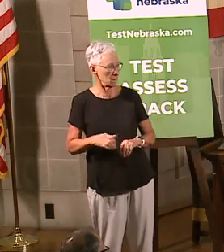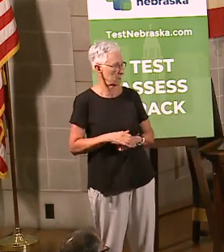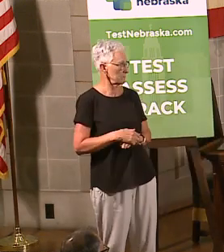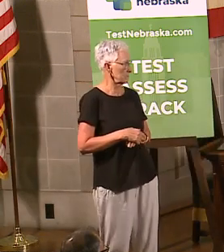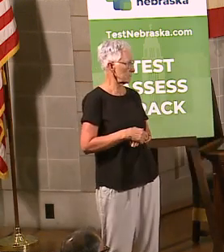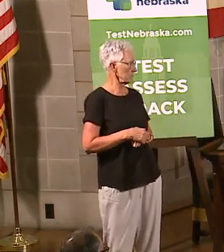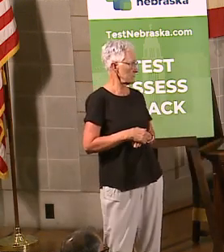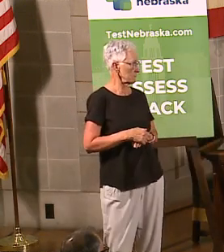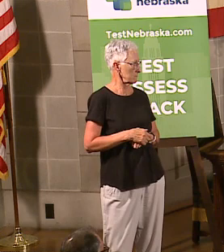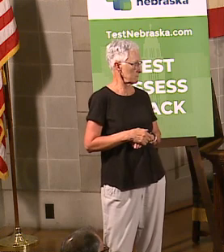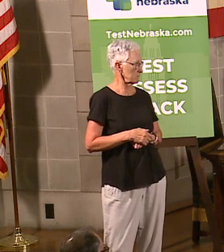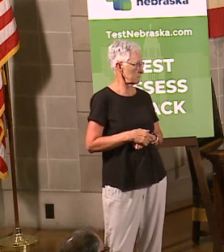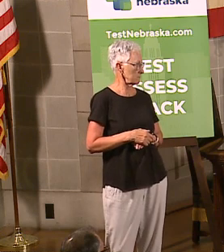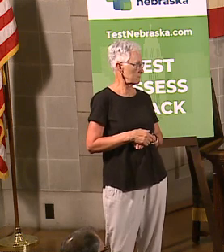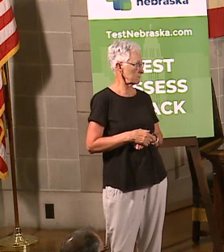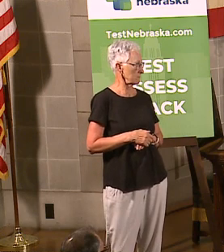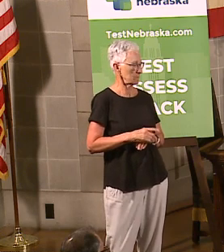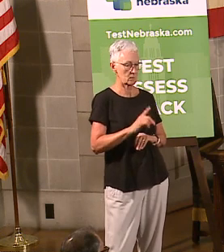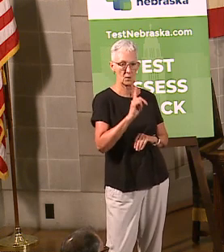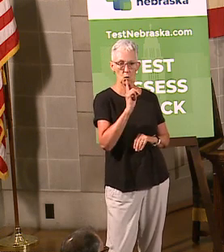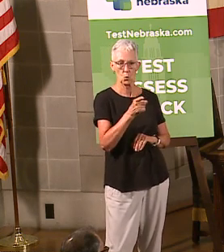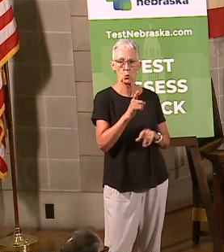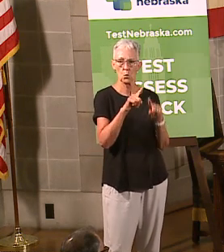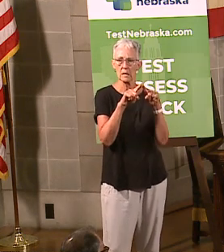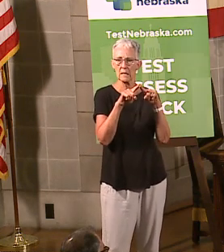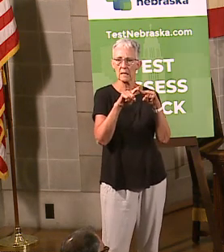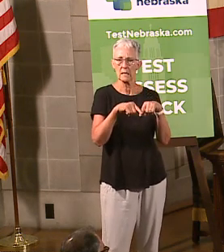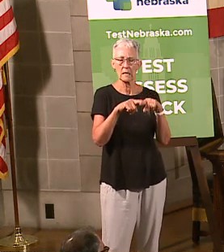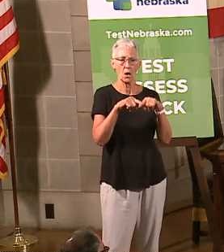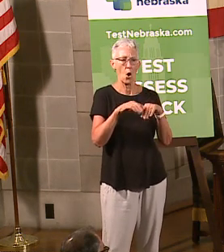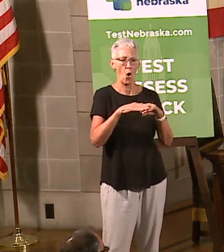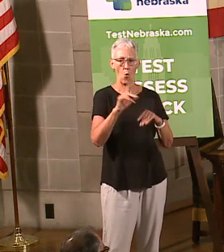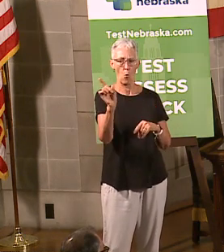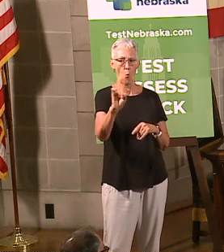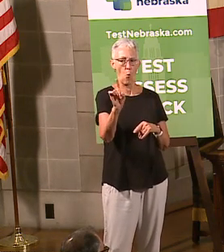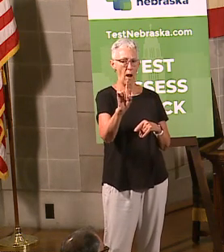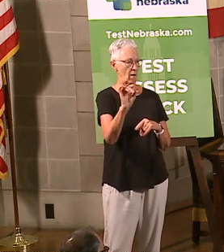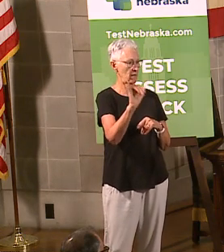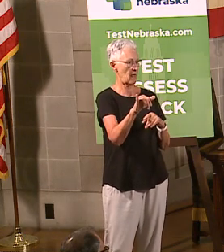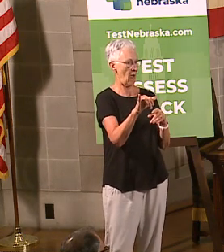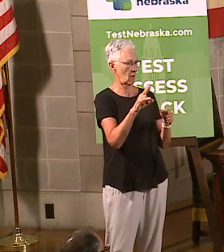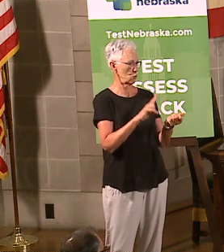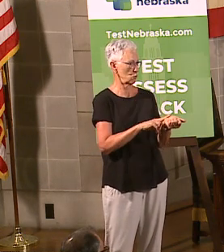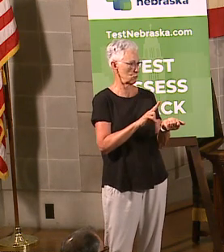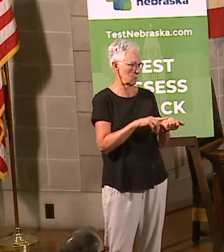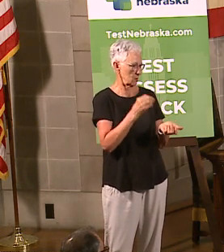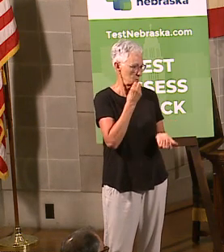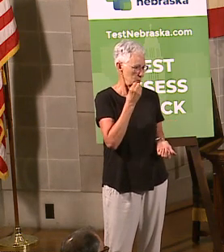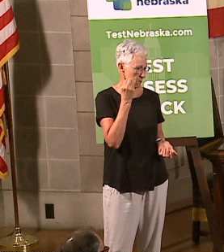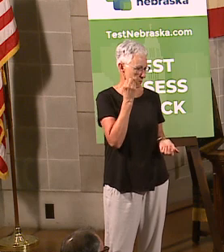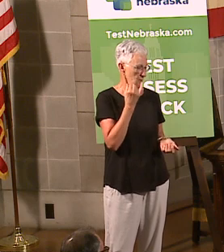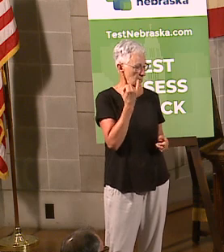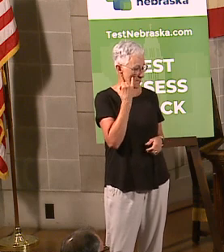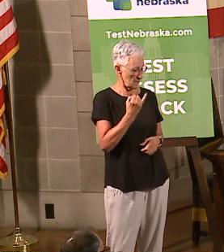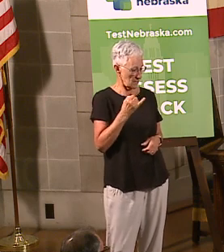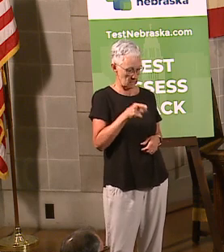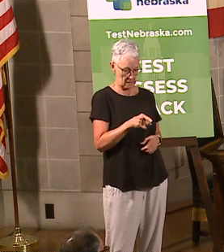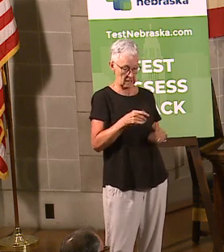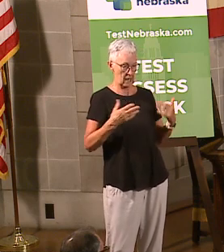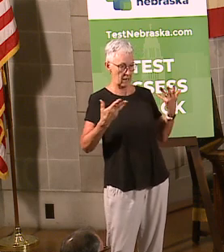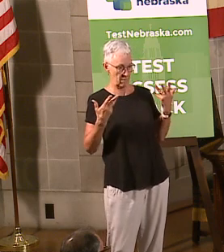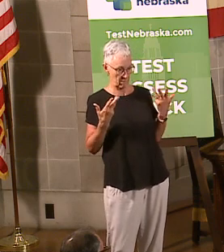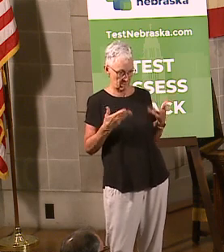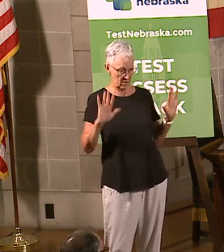Hi, so really it's going to depend on where that facility is located, and if they've had,